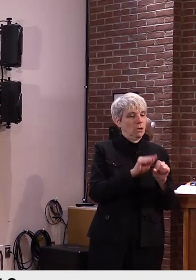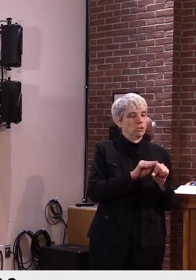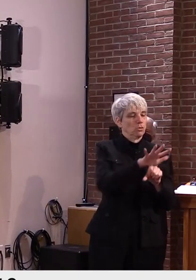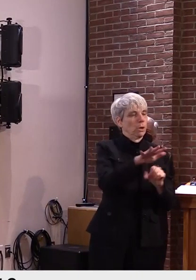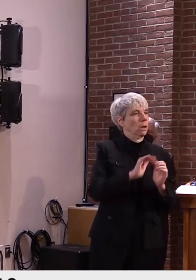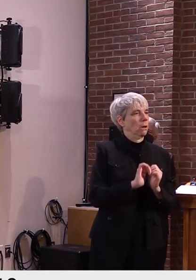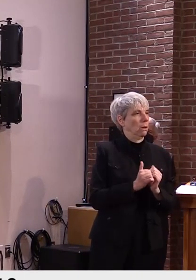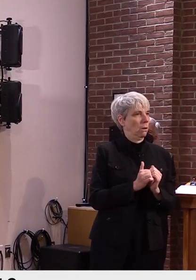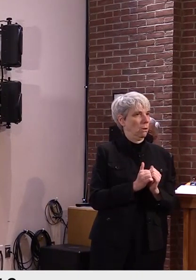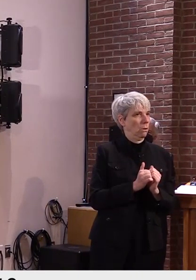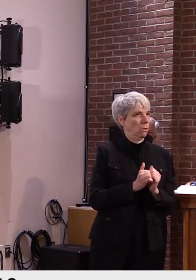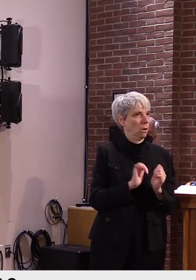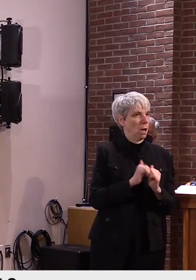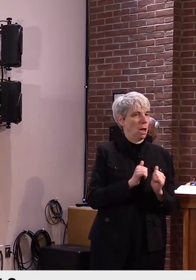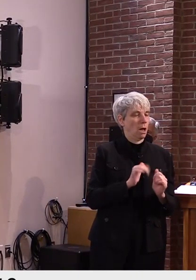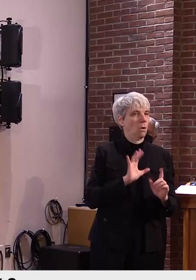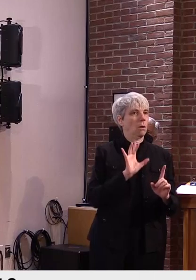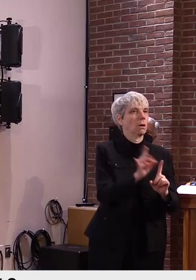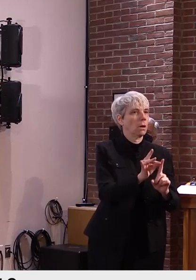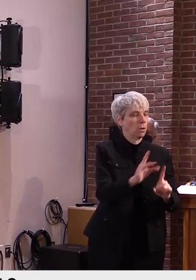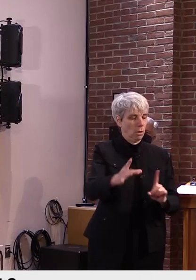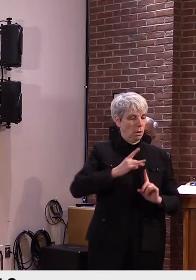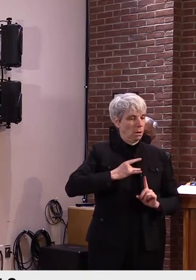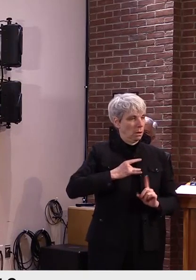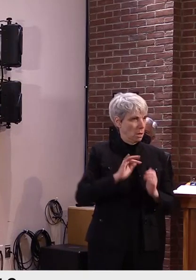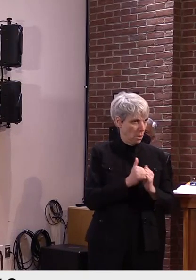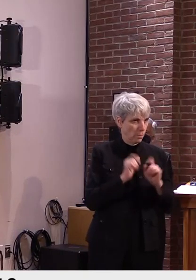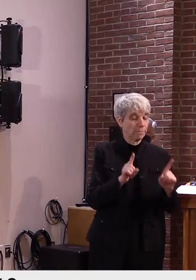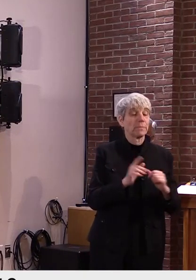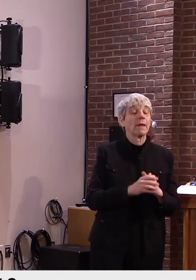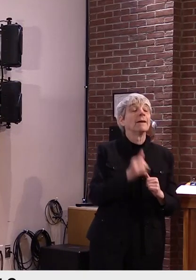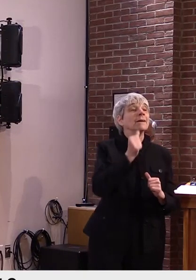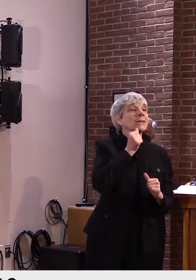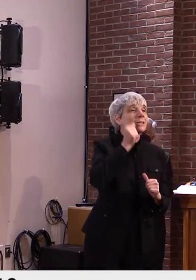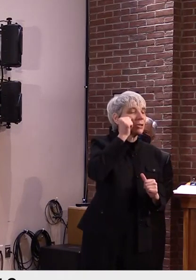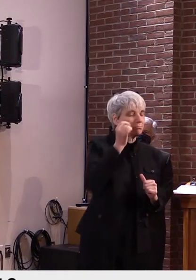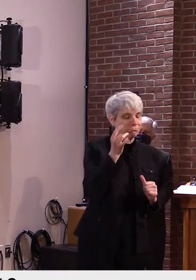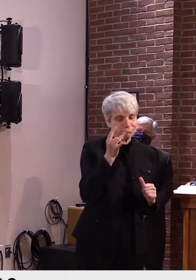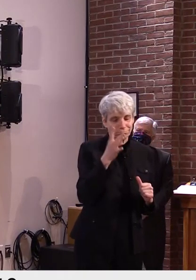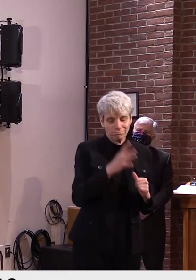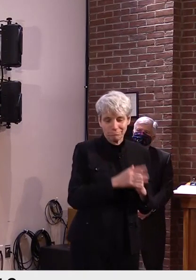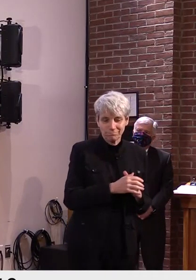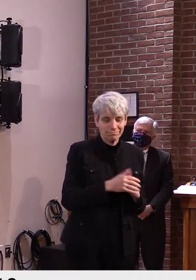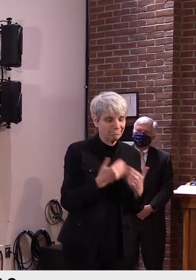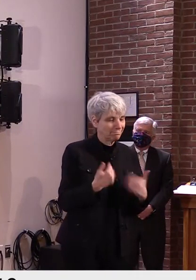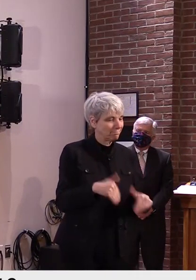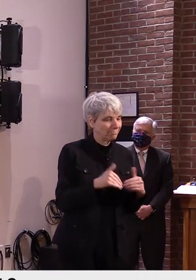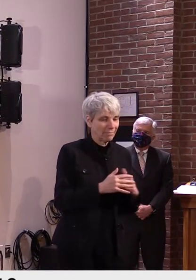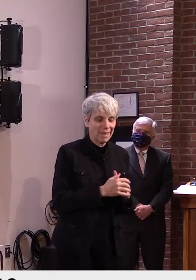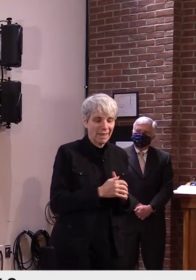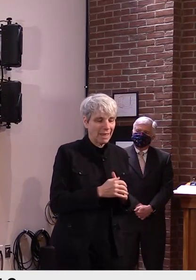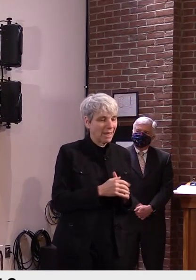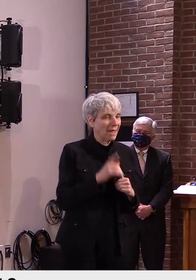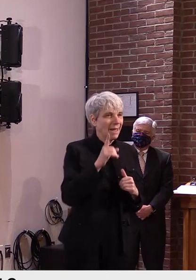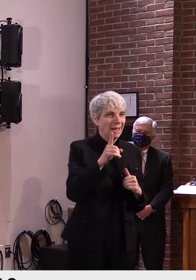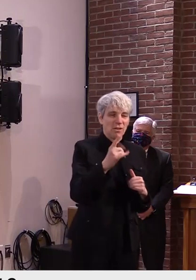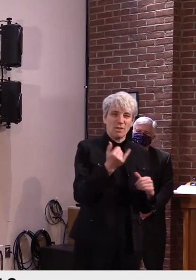Yesterday, in yet another public relations fiasco with overtones of